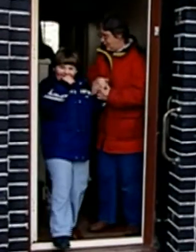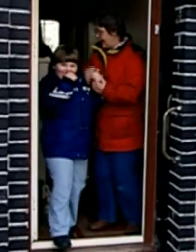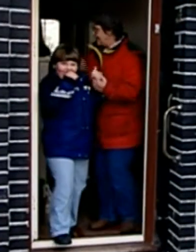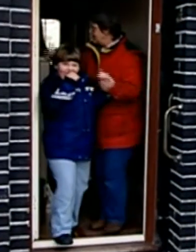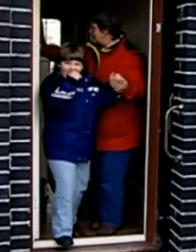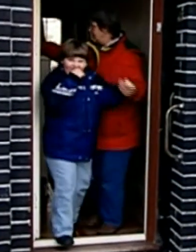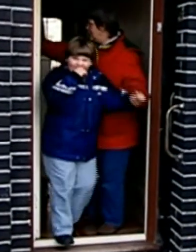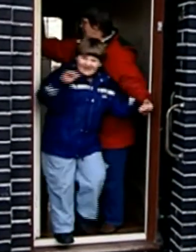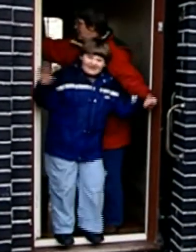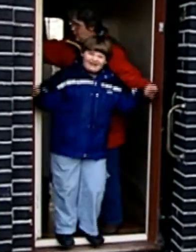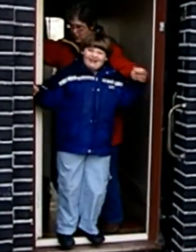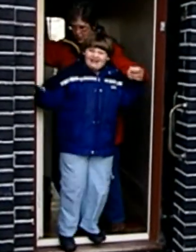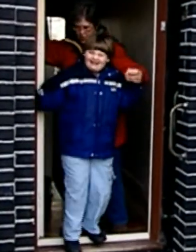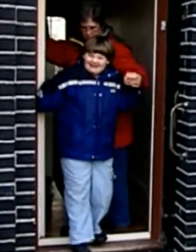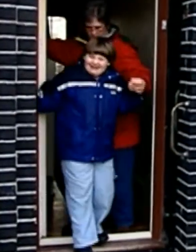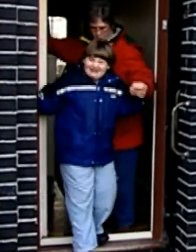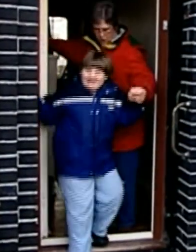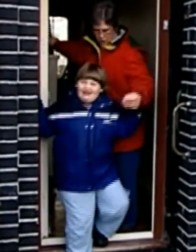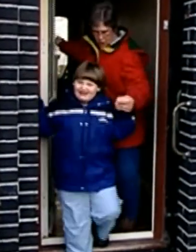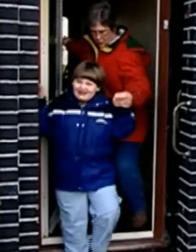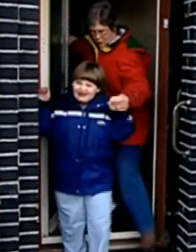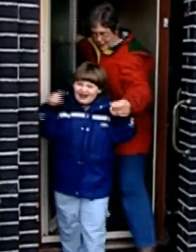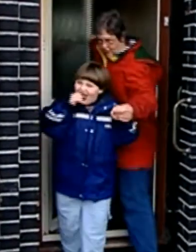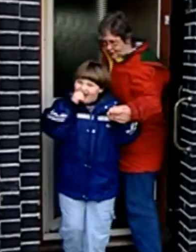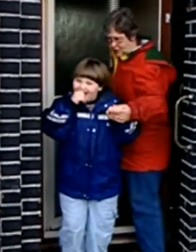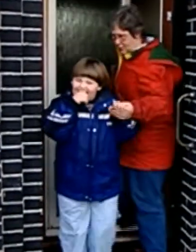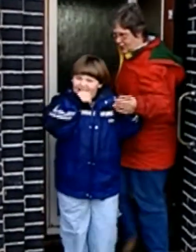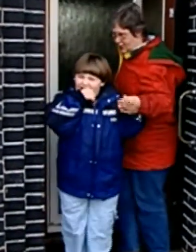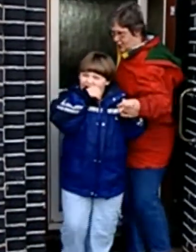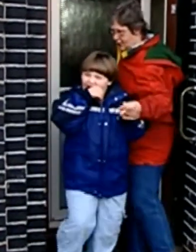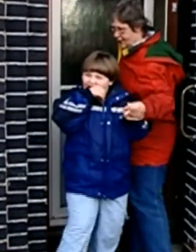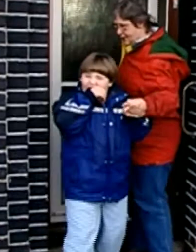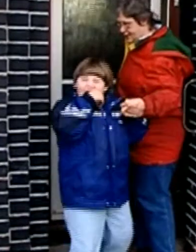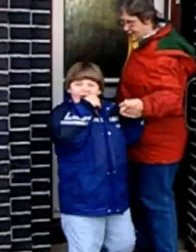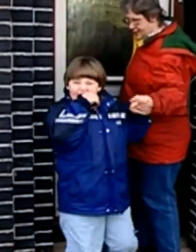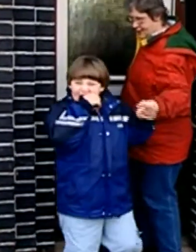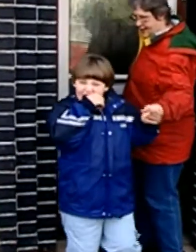Ruth and her mum are going out. Where could they be going?